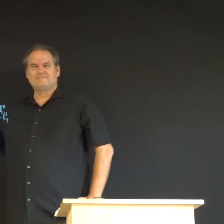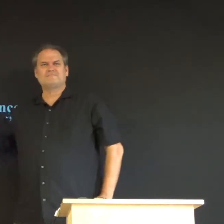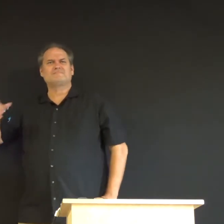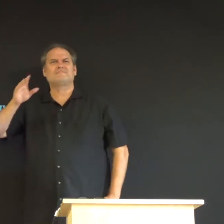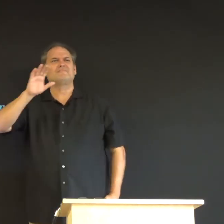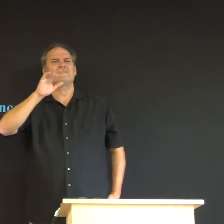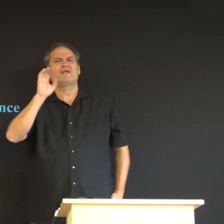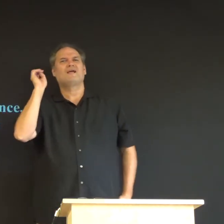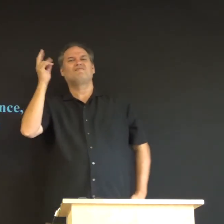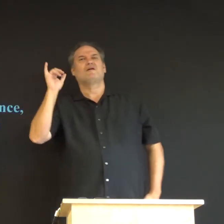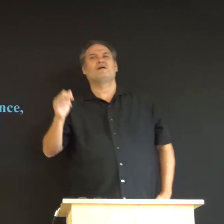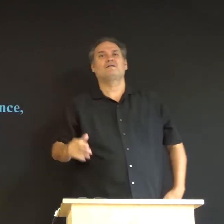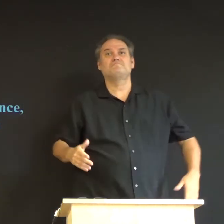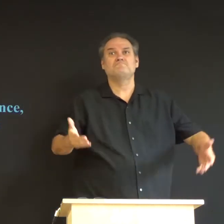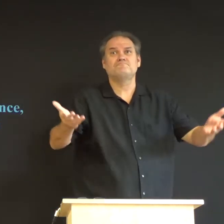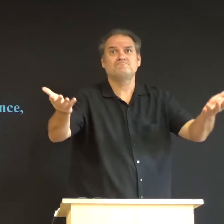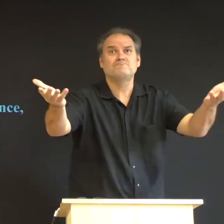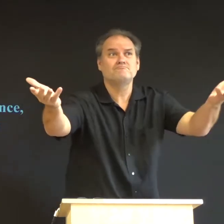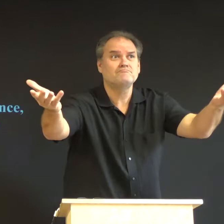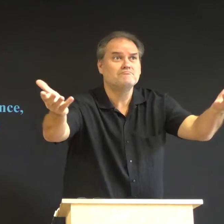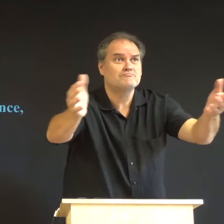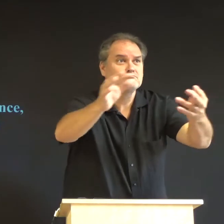Because before, having overlooked the times of ignorance, God now